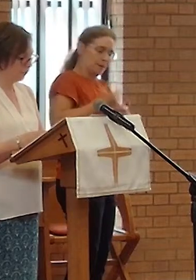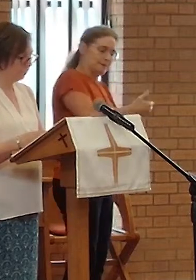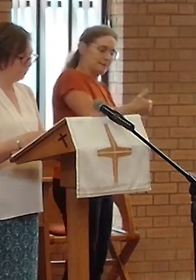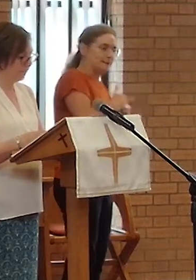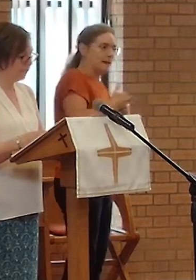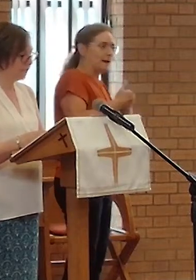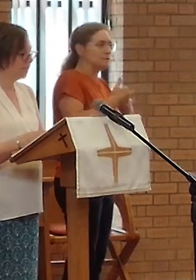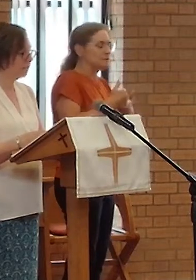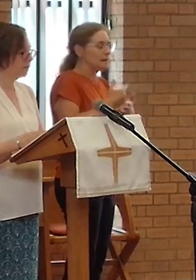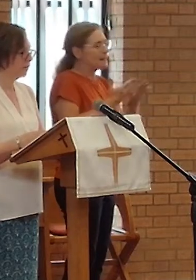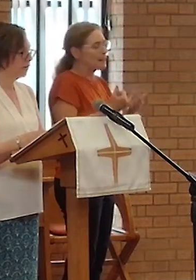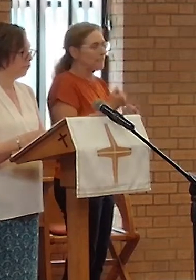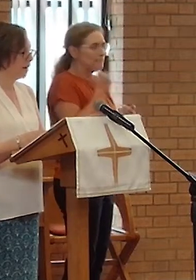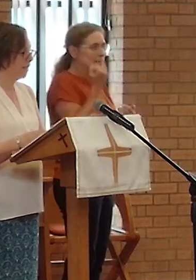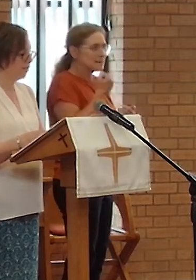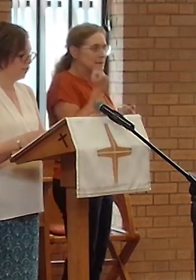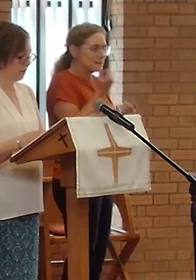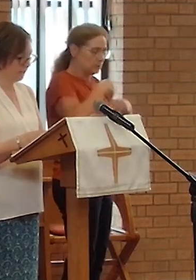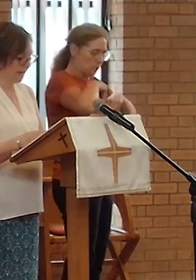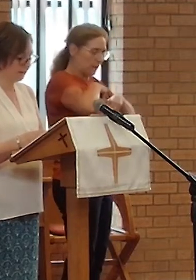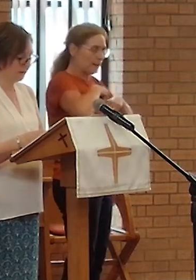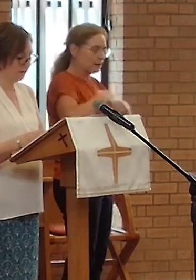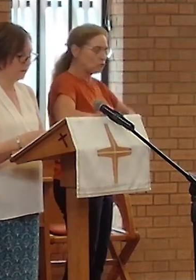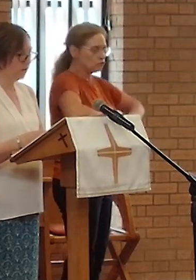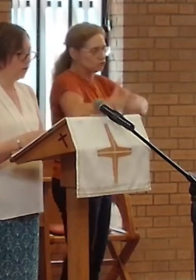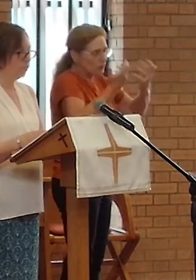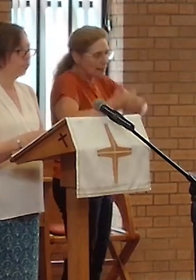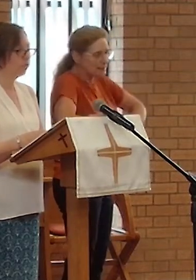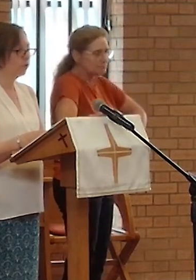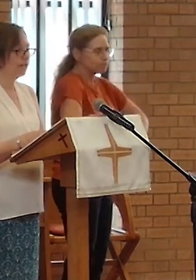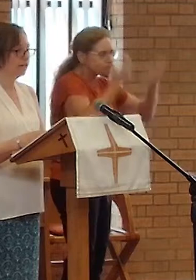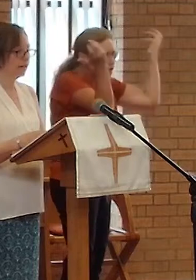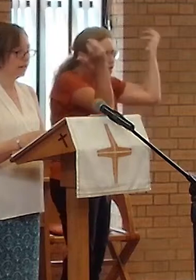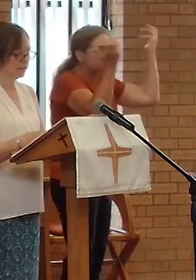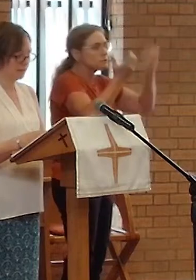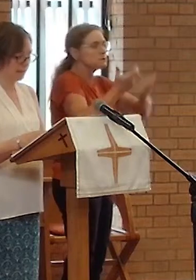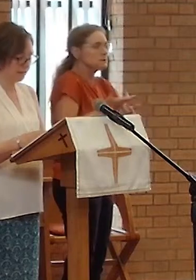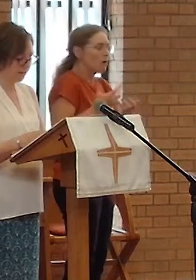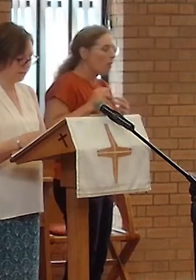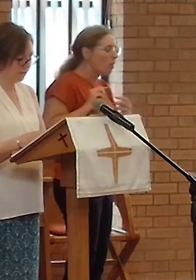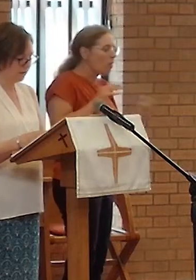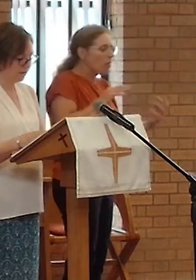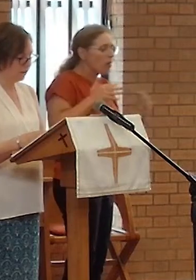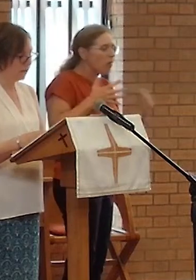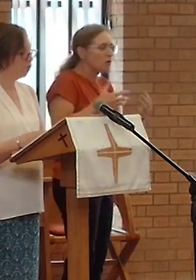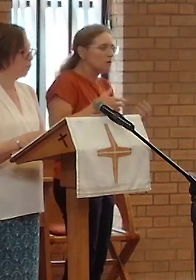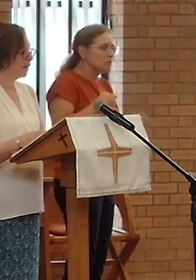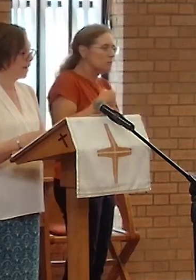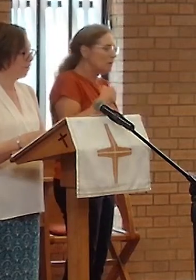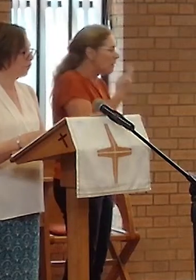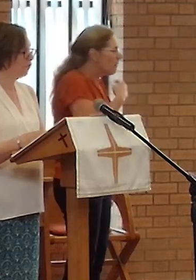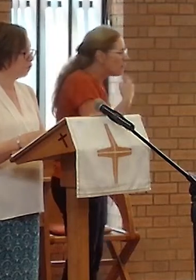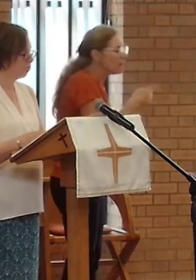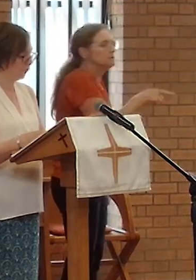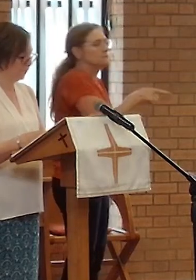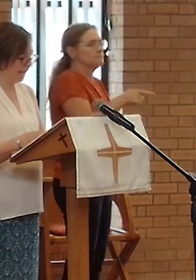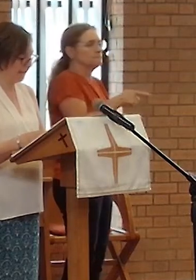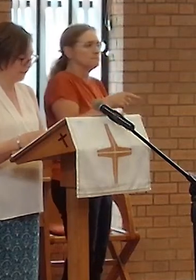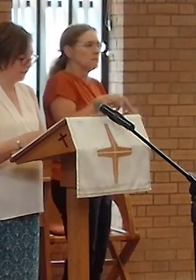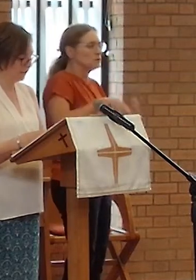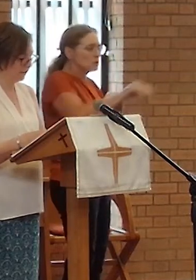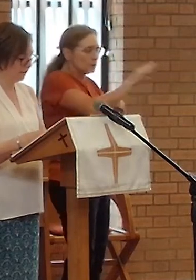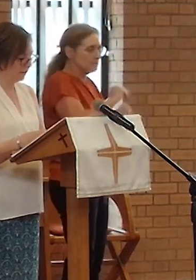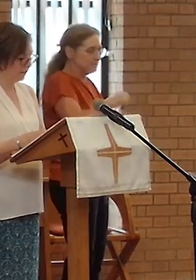all bitterness, rage and anger, brawling and slander, along with every form of